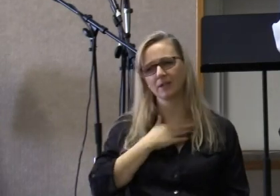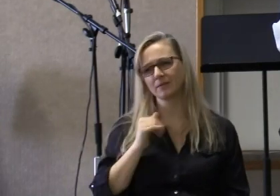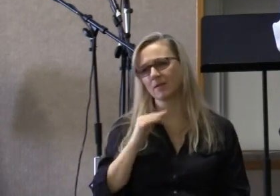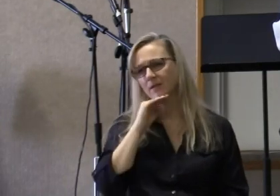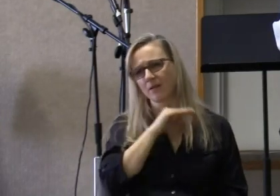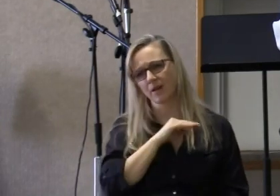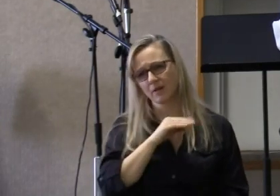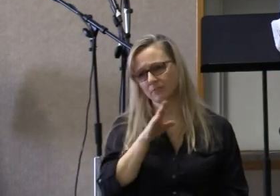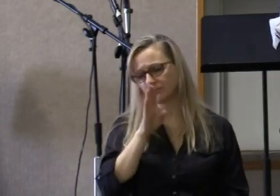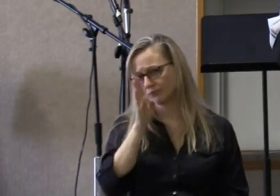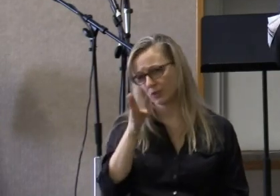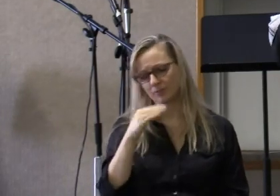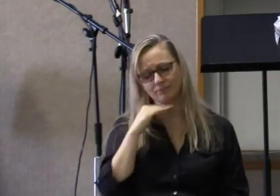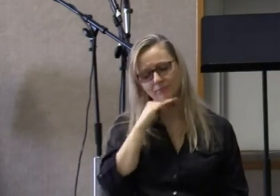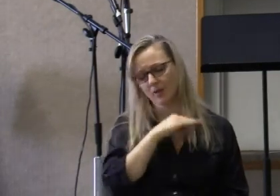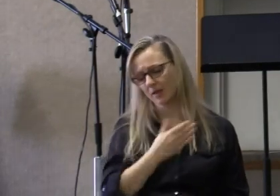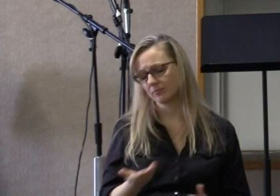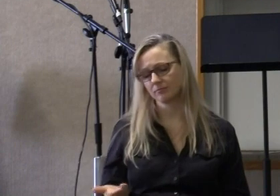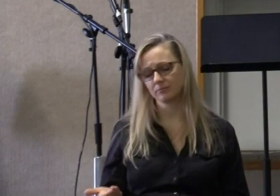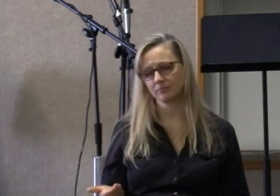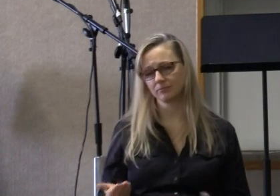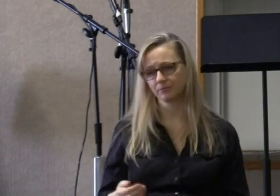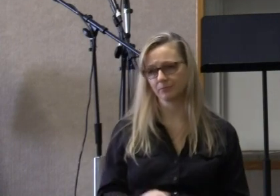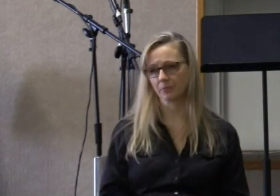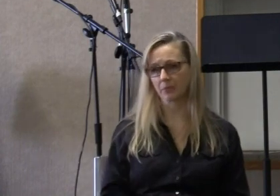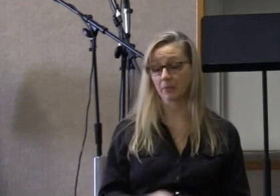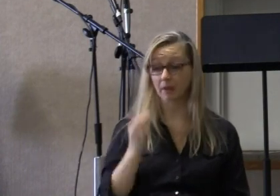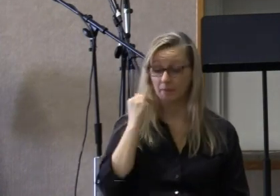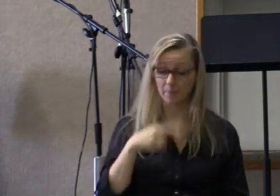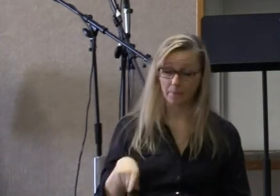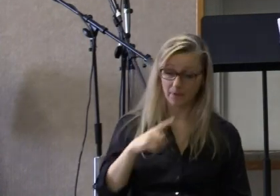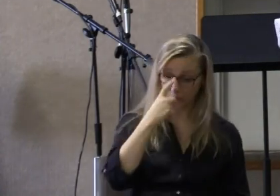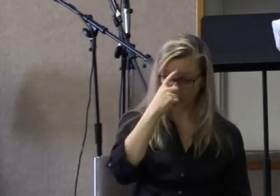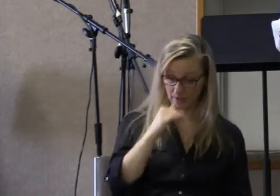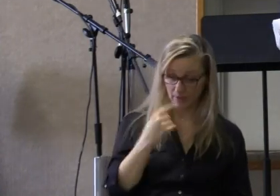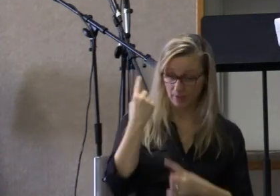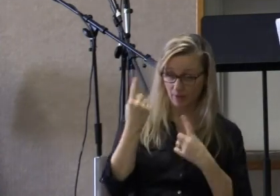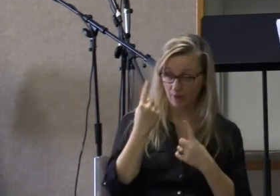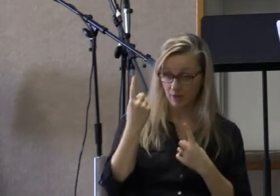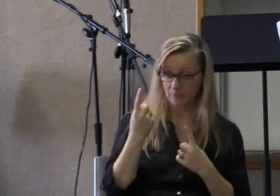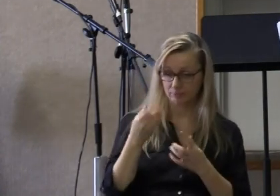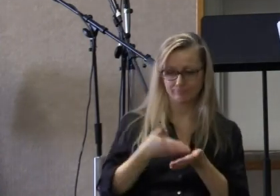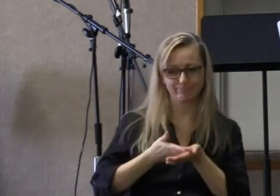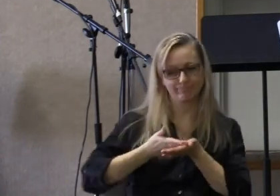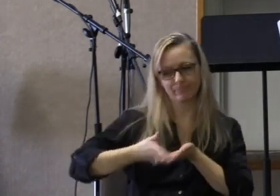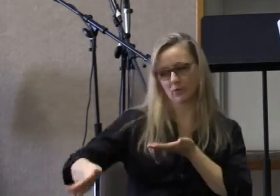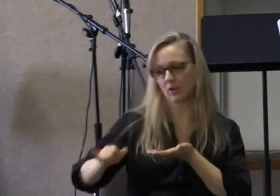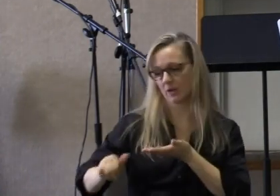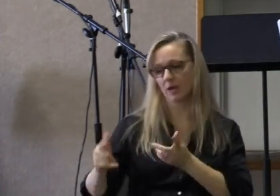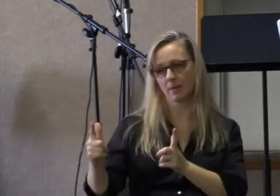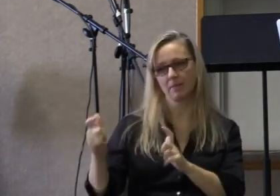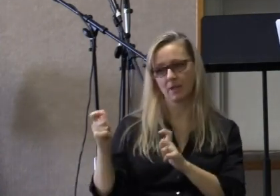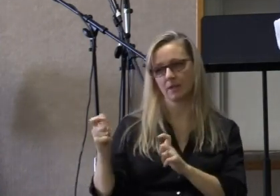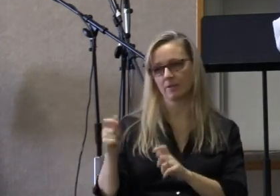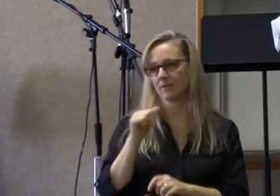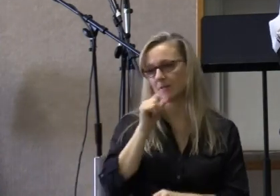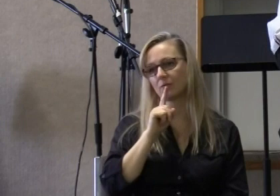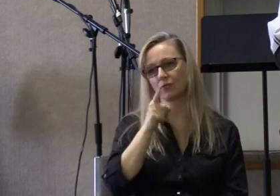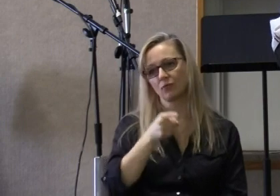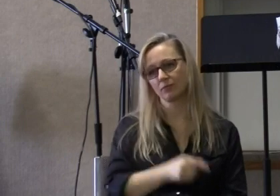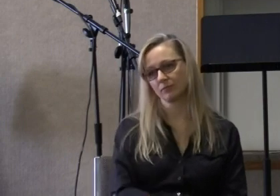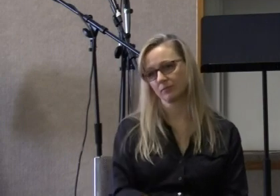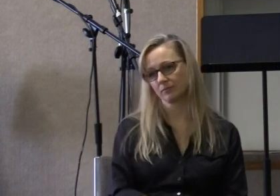lie. Please don't let yourself, if you think that thought, renounce it immediately. That's not